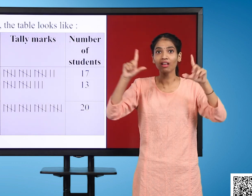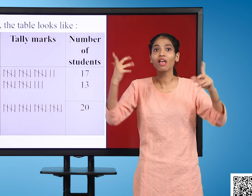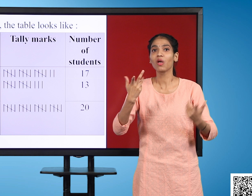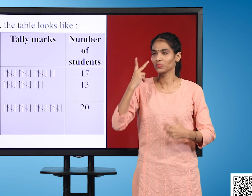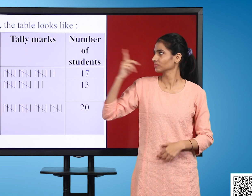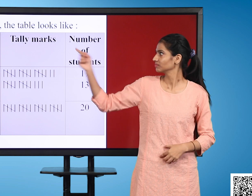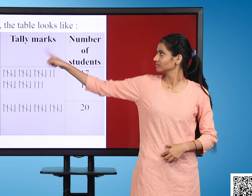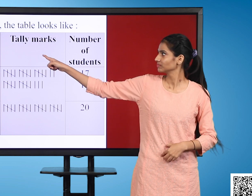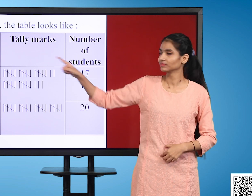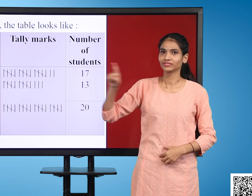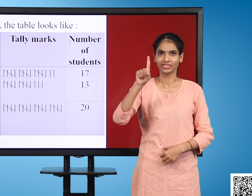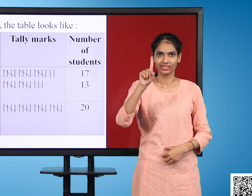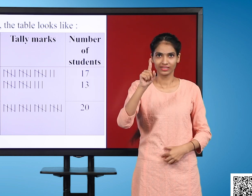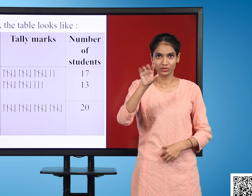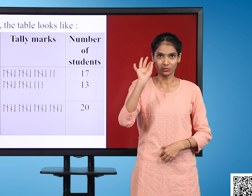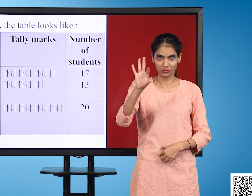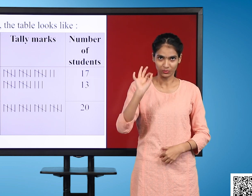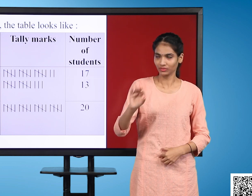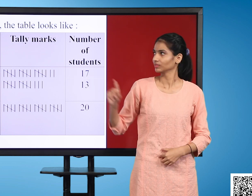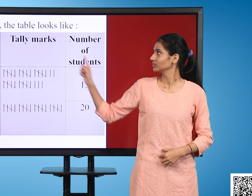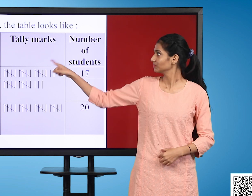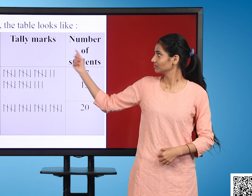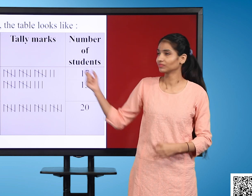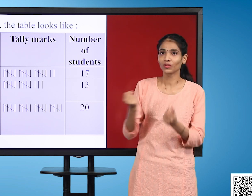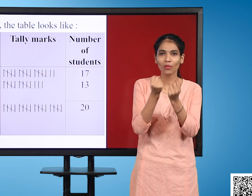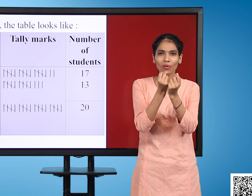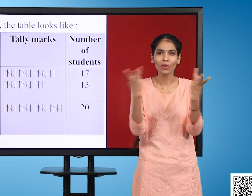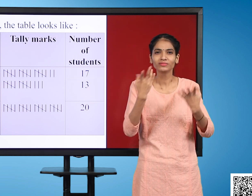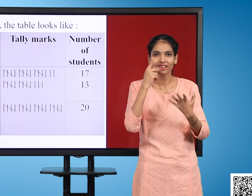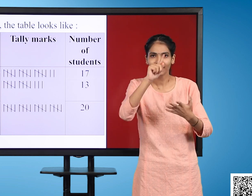With this, the table looks like: choice, tally marks, number of students.